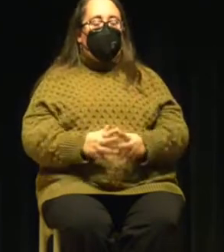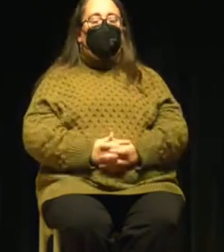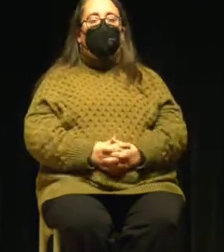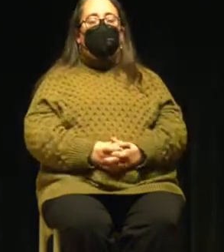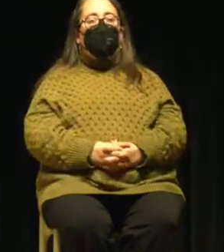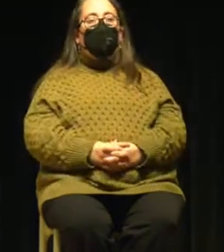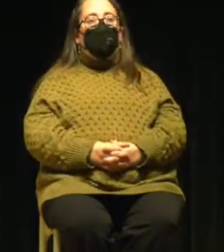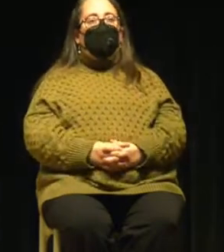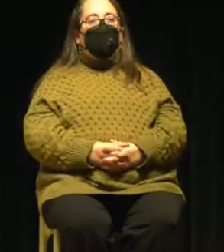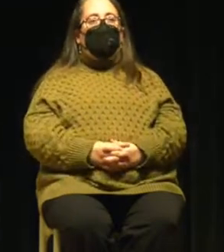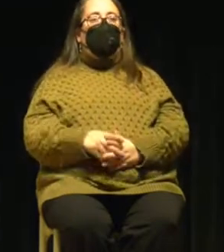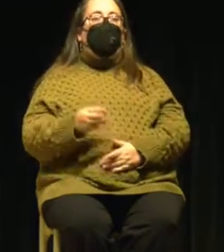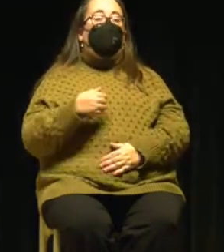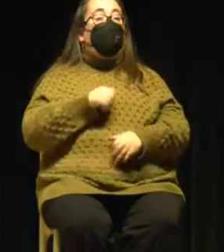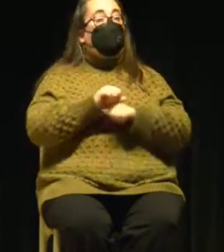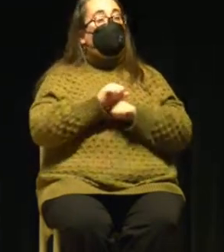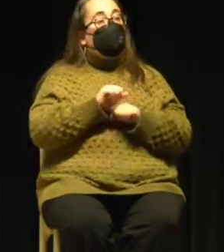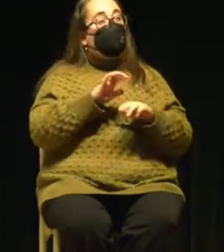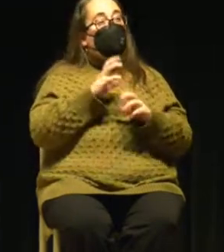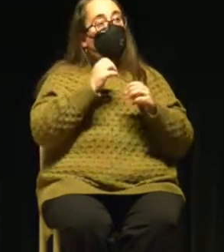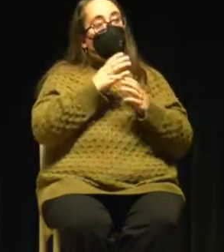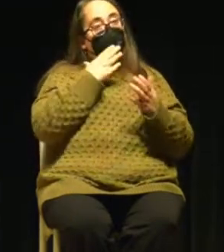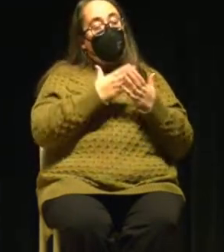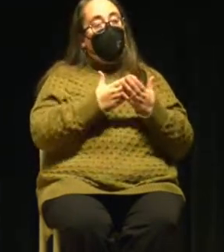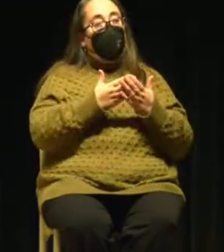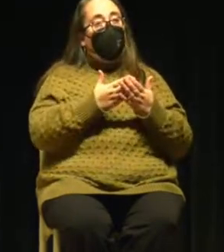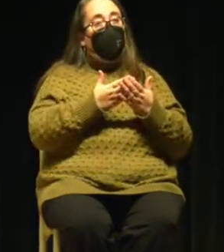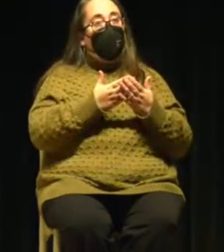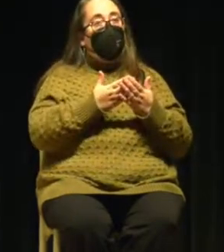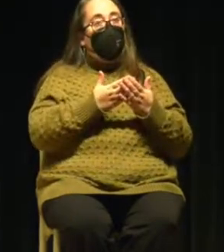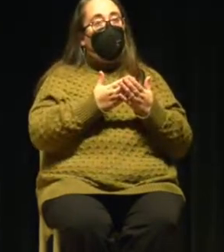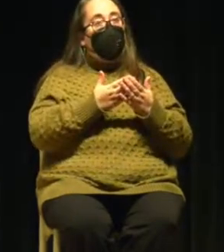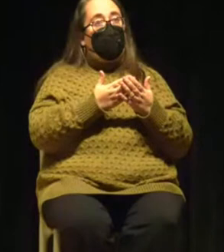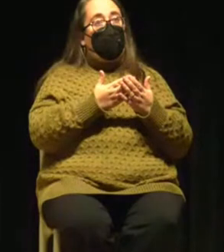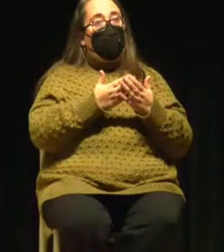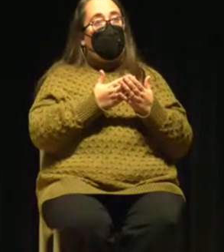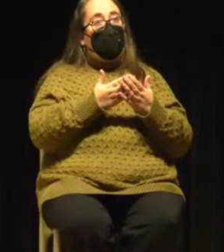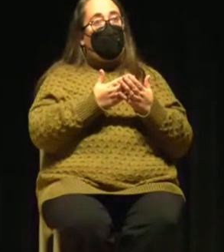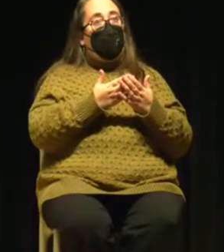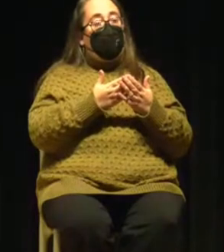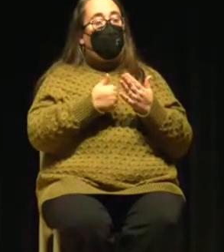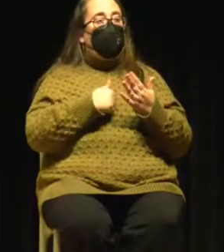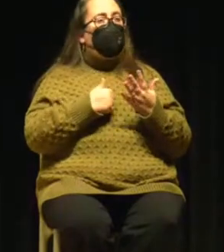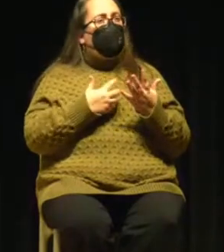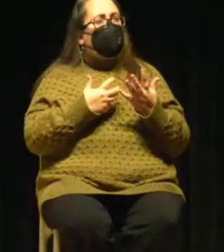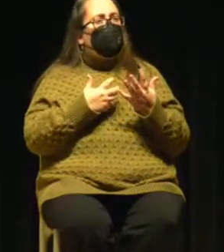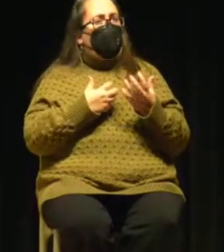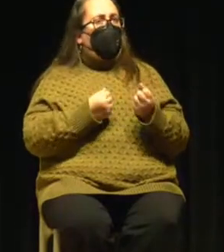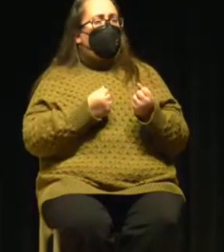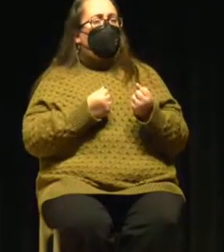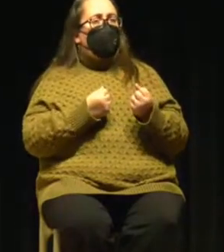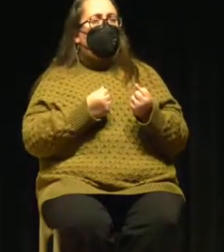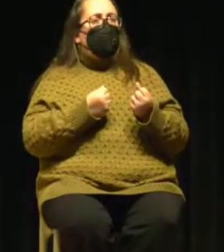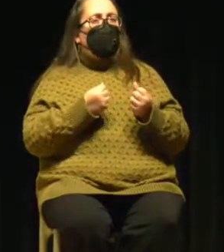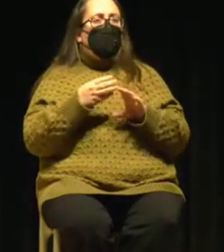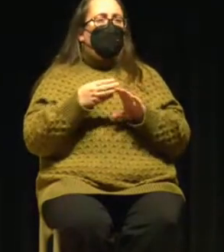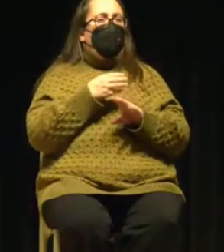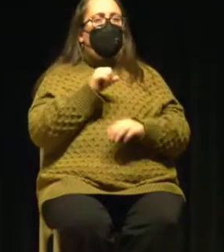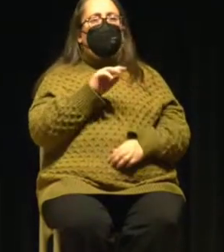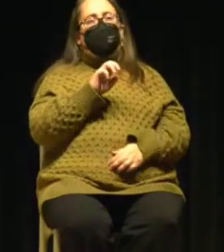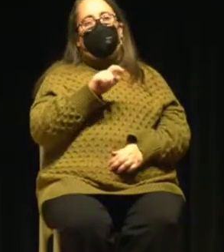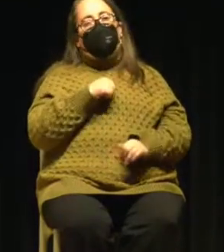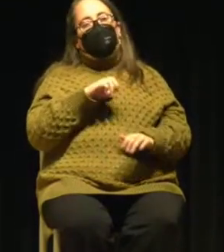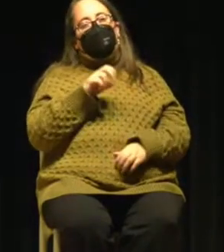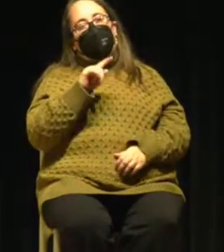on the outside, you know, my career is doing pretty well. I'm pretty, you know, I'm pretty confident. I do well before cereal. I was doing